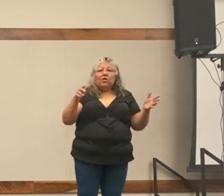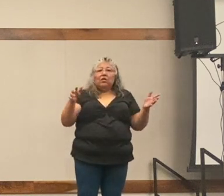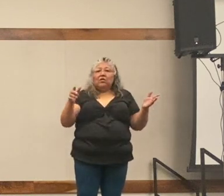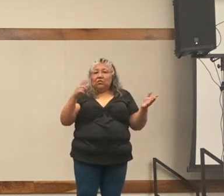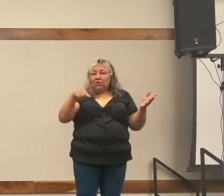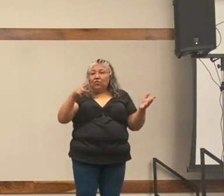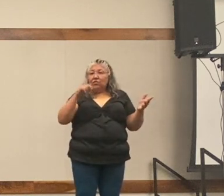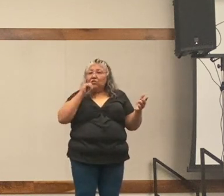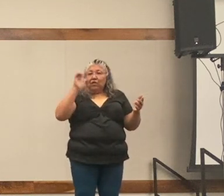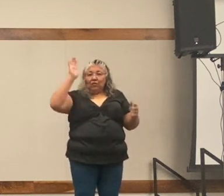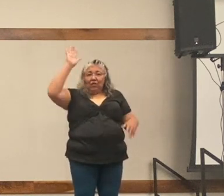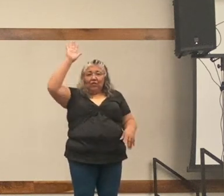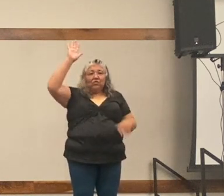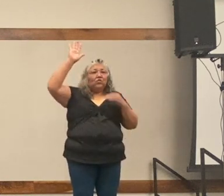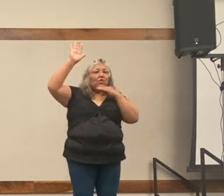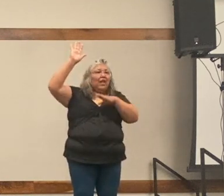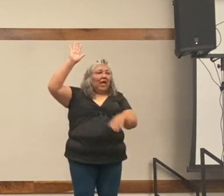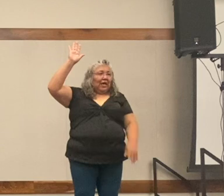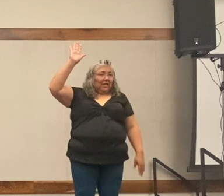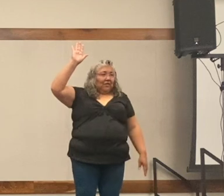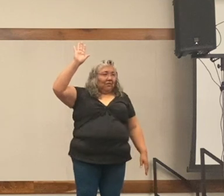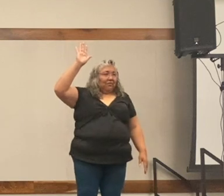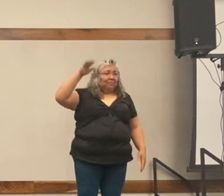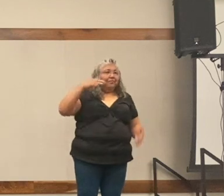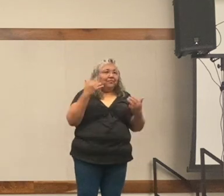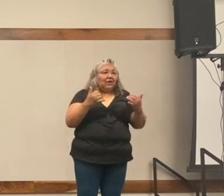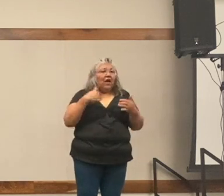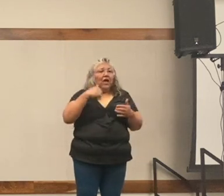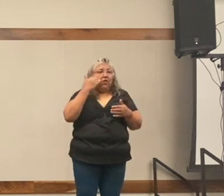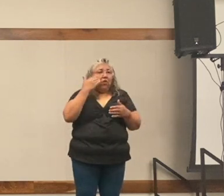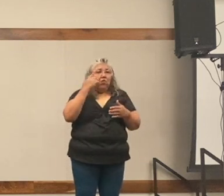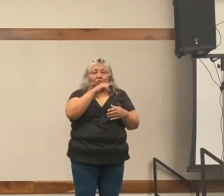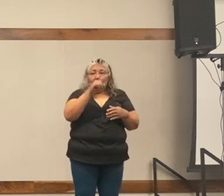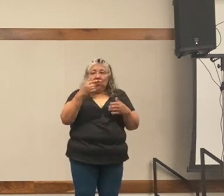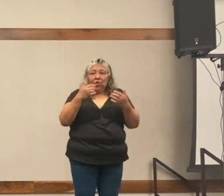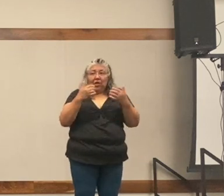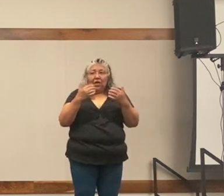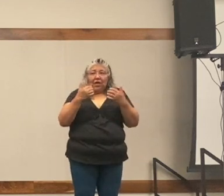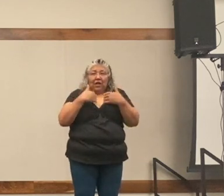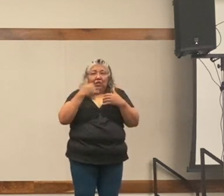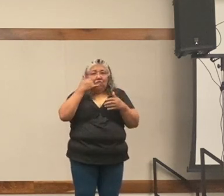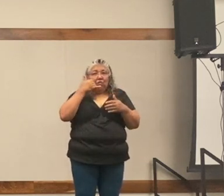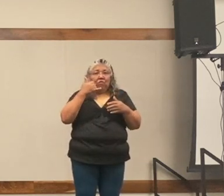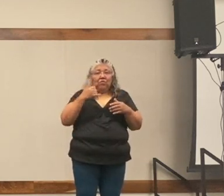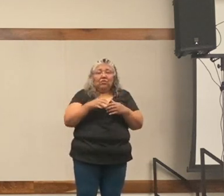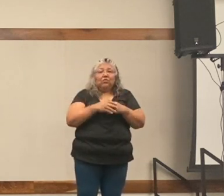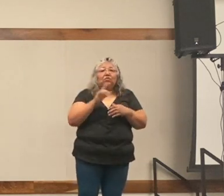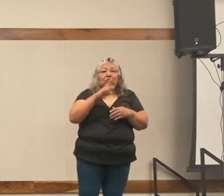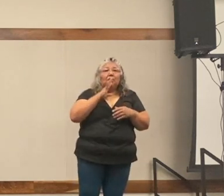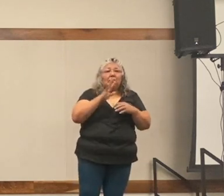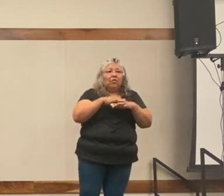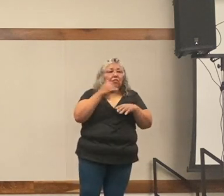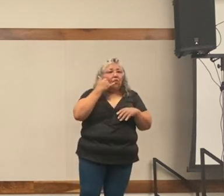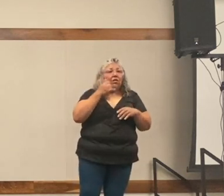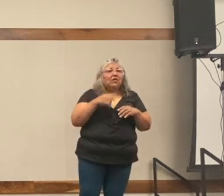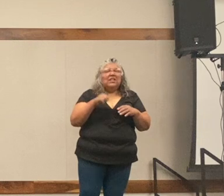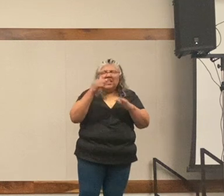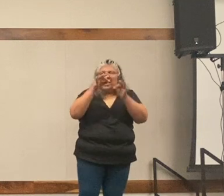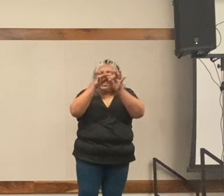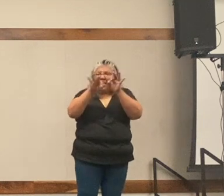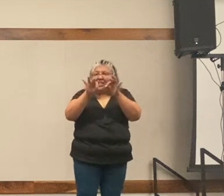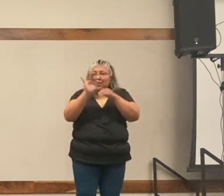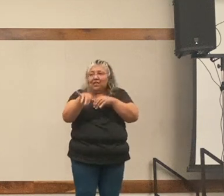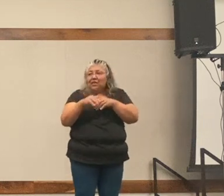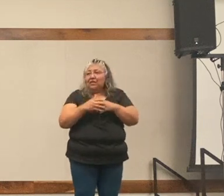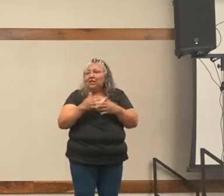Those of you who don't have your hands up, you're lying. Okay? So I know you've had your phone. Everybody's had it. You've talked on the phone. It's as easy as that.